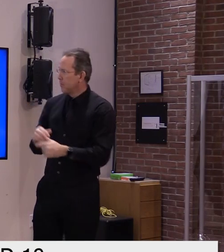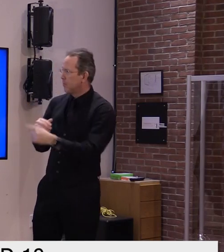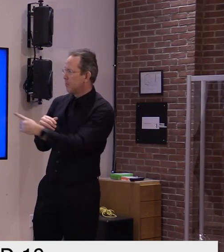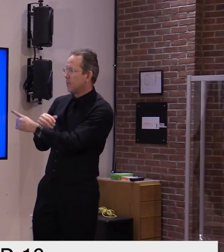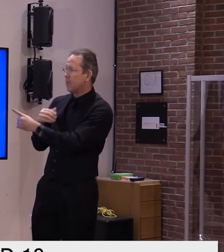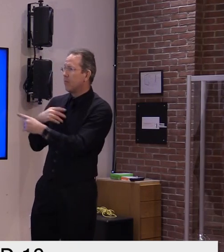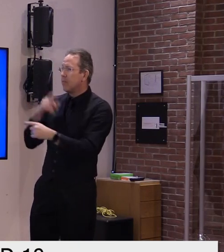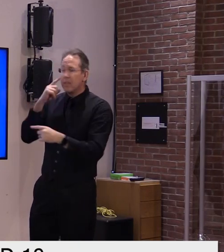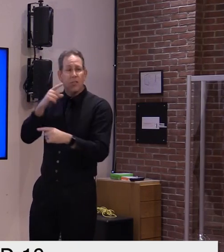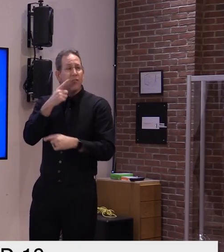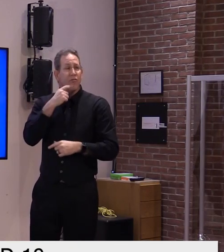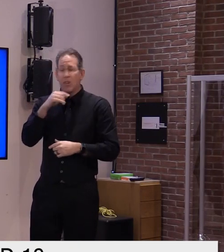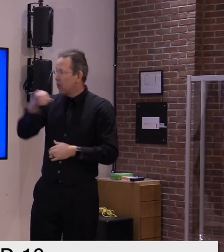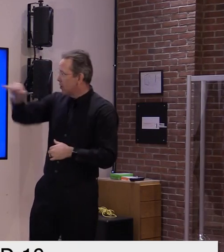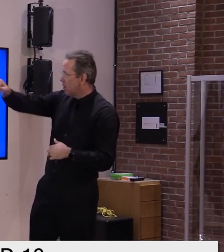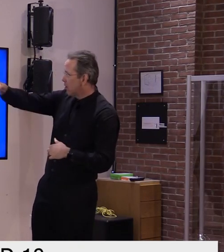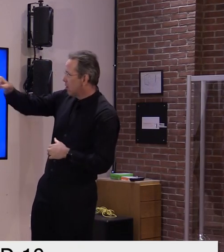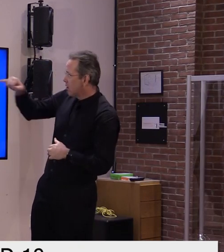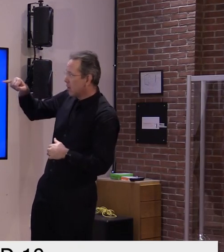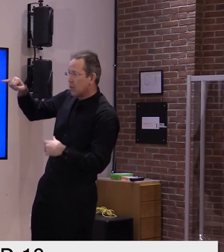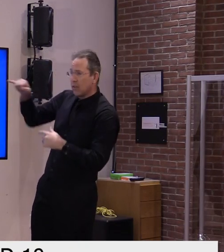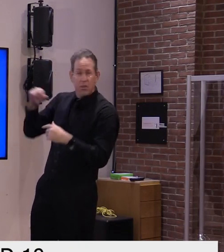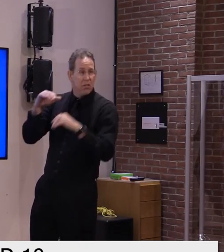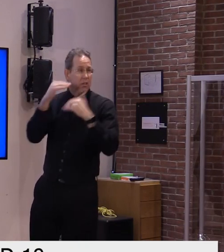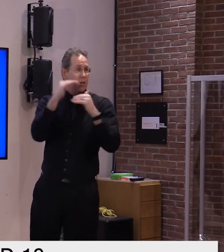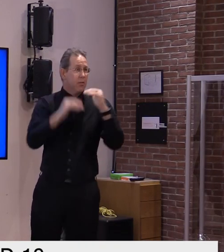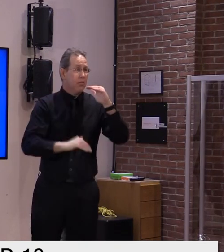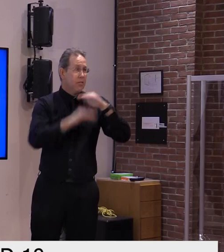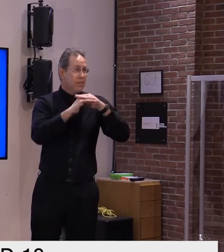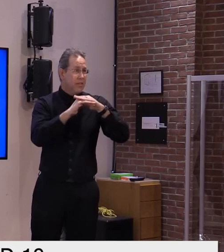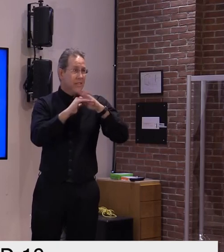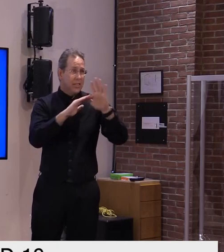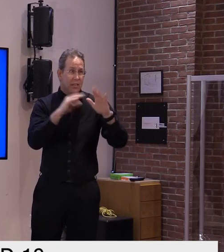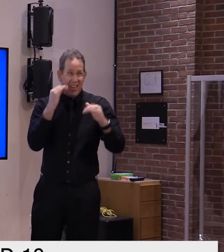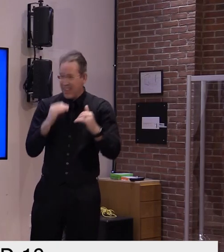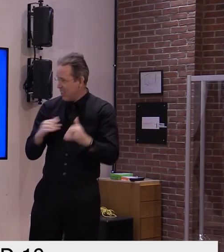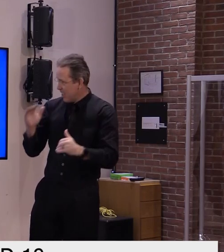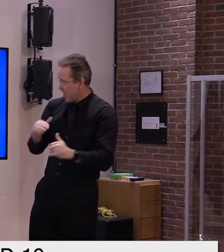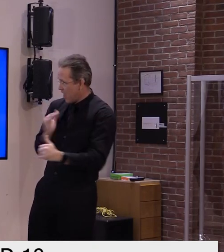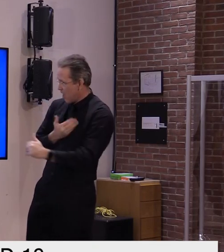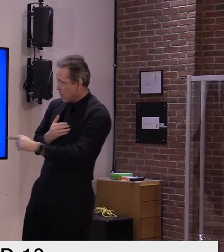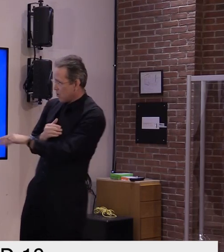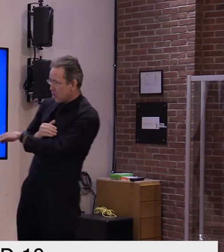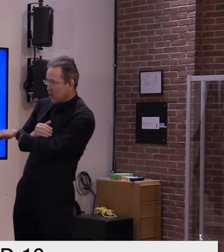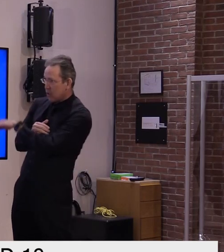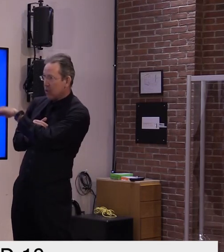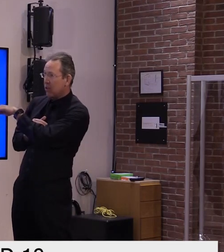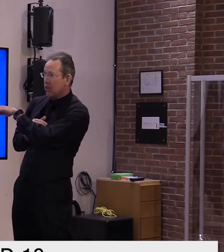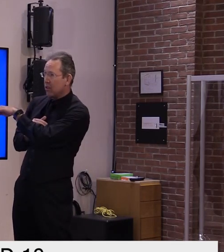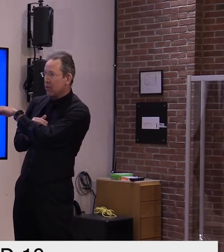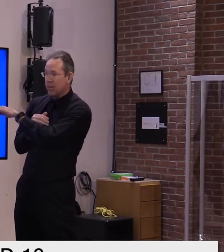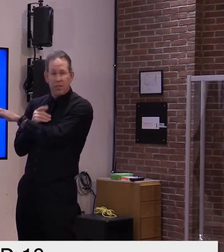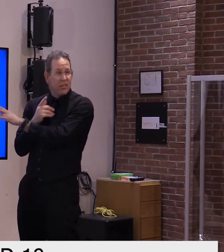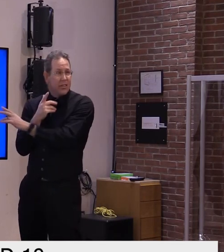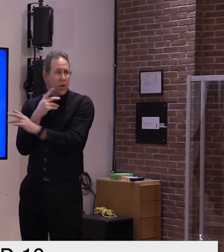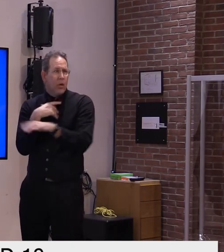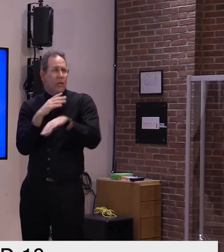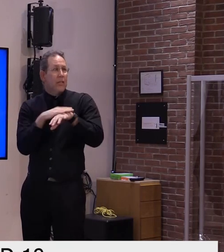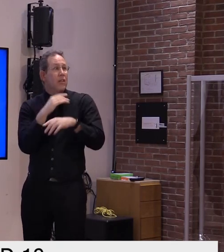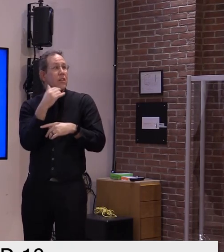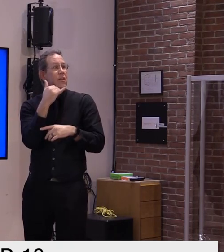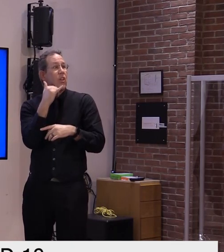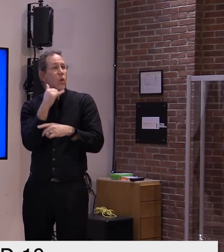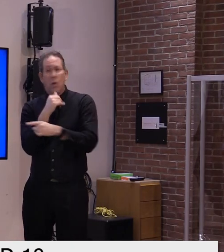actually challenge our hospital capacity. Even though we're trending higher in cases, averaging about 166